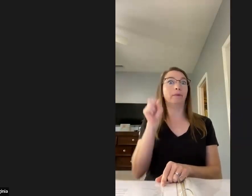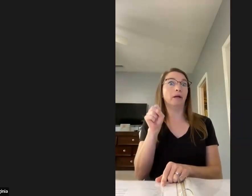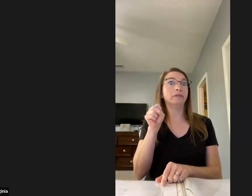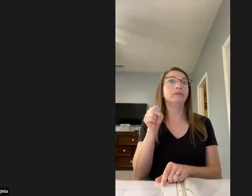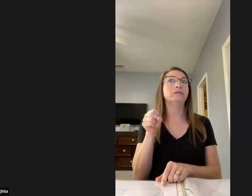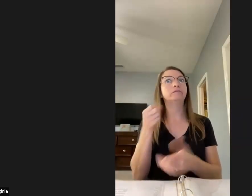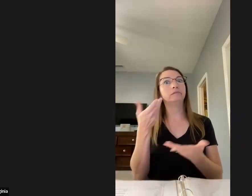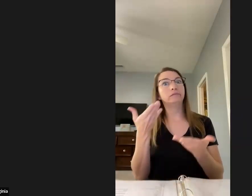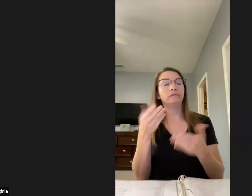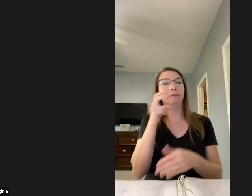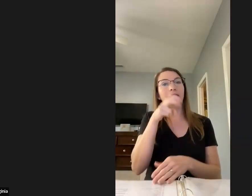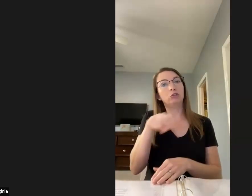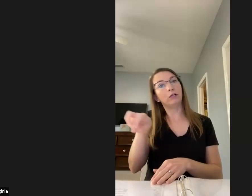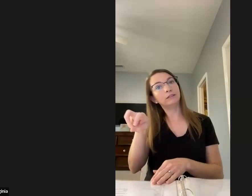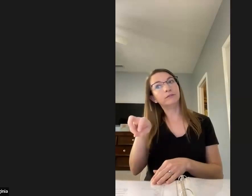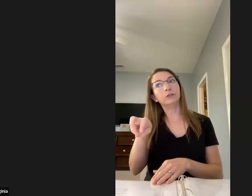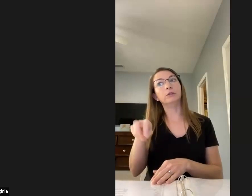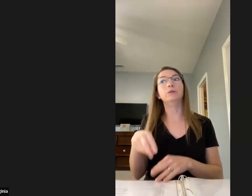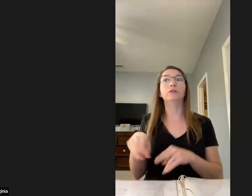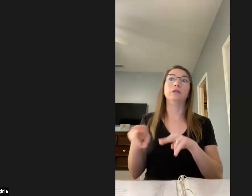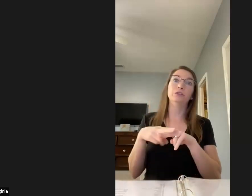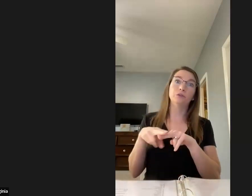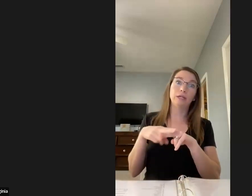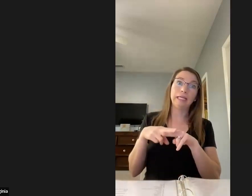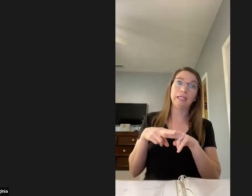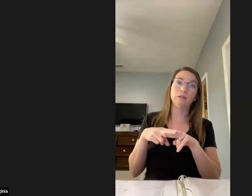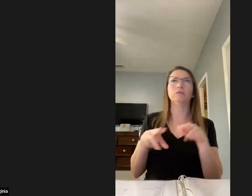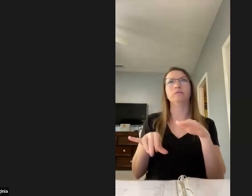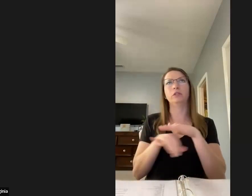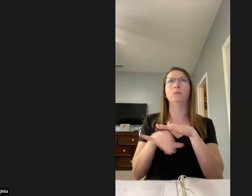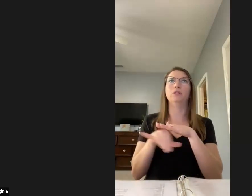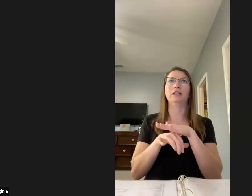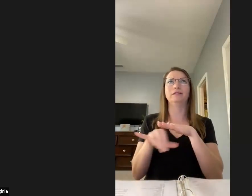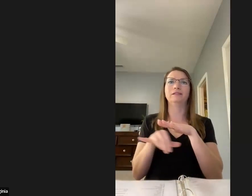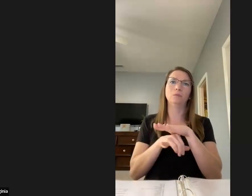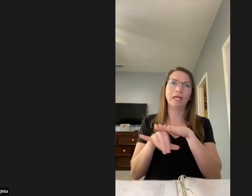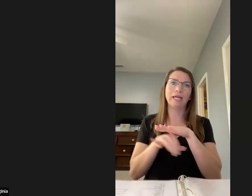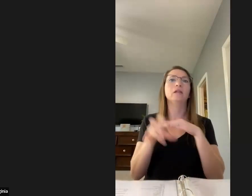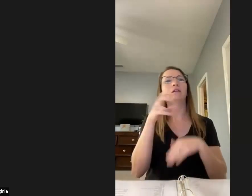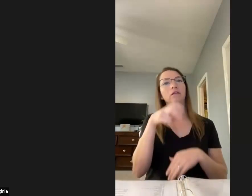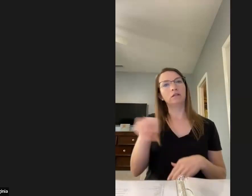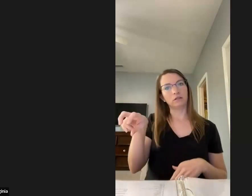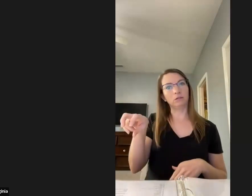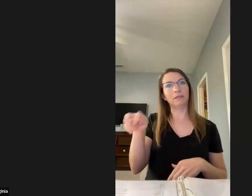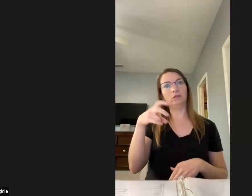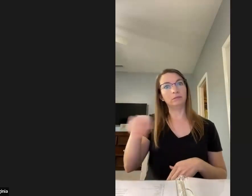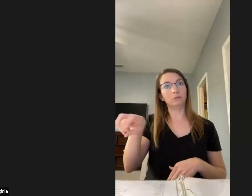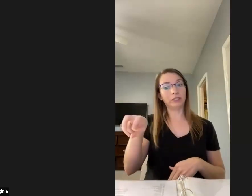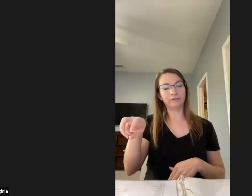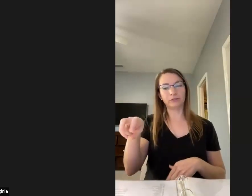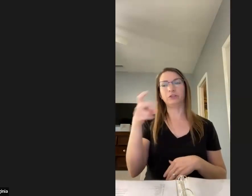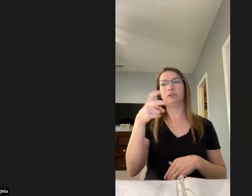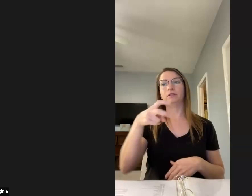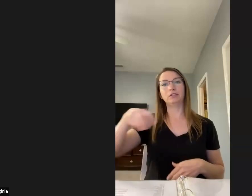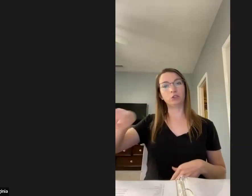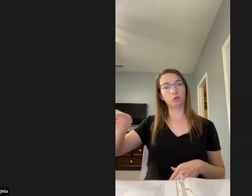bus, you might transfer, or on a train, or really more like the subway, you might do some transfers. So that's